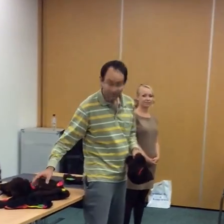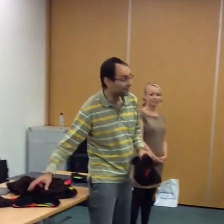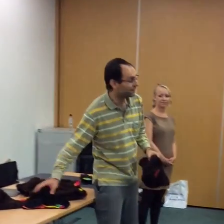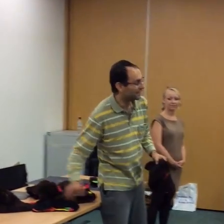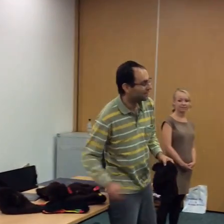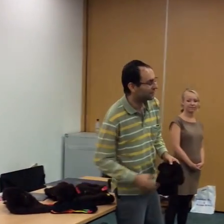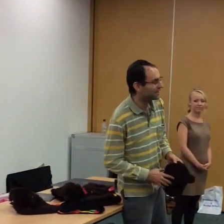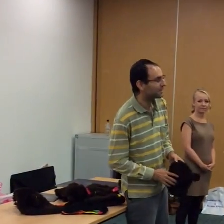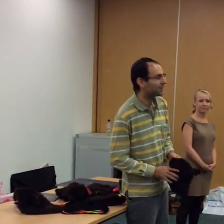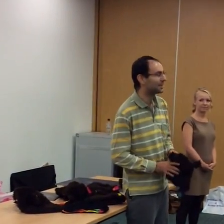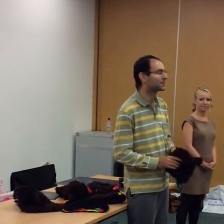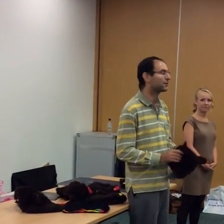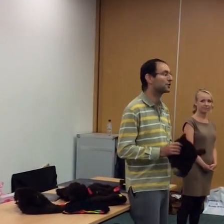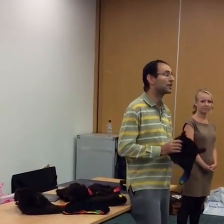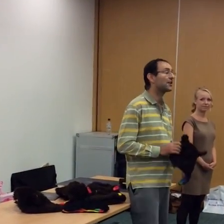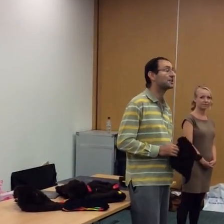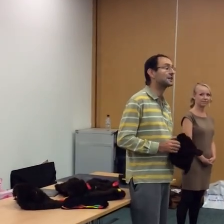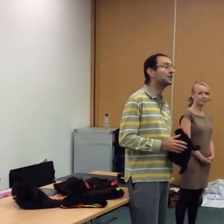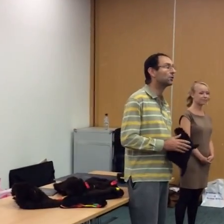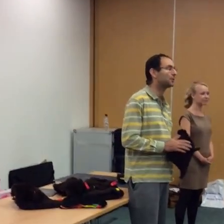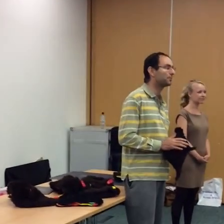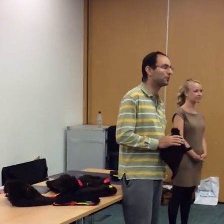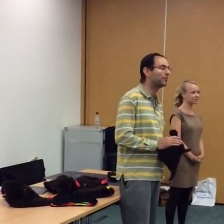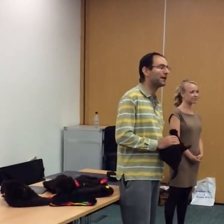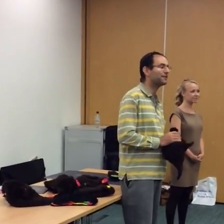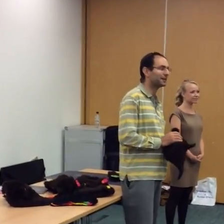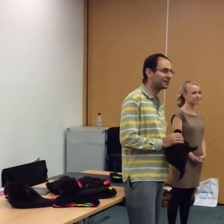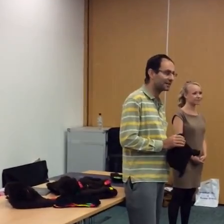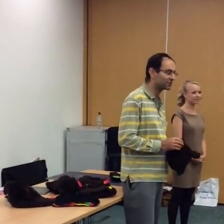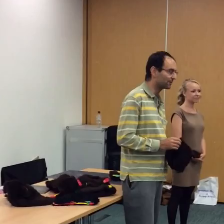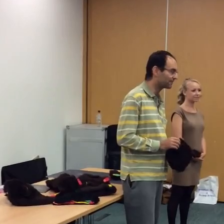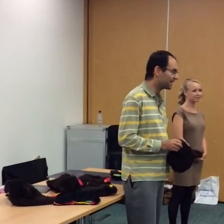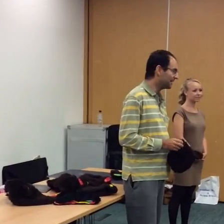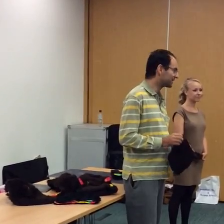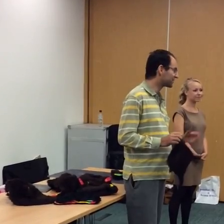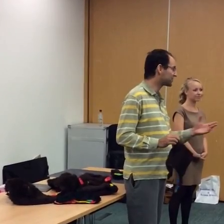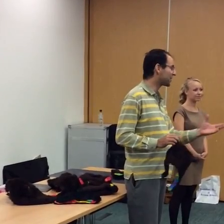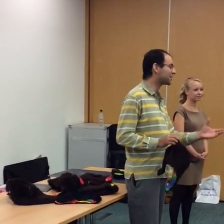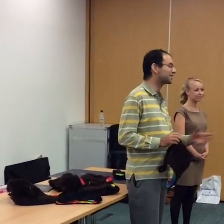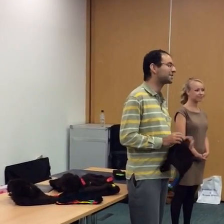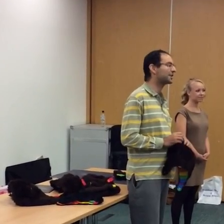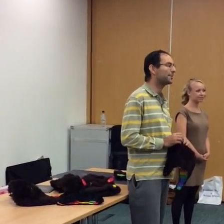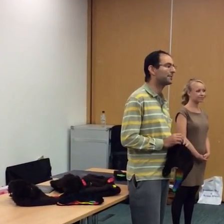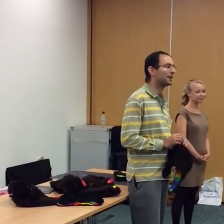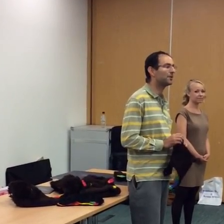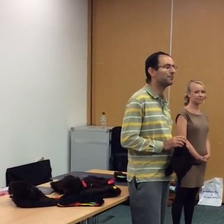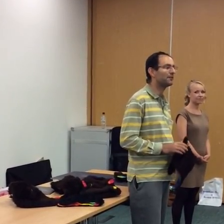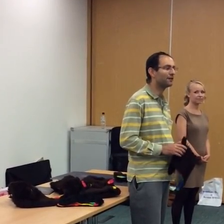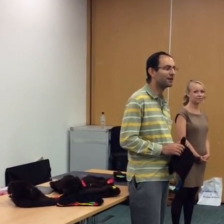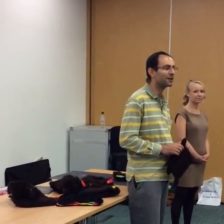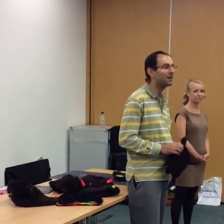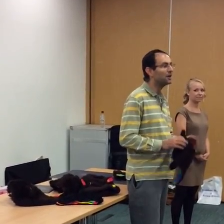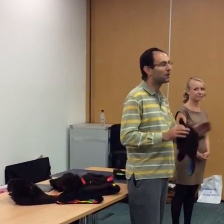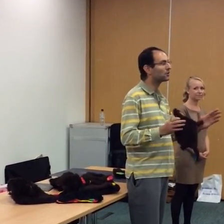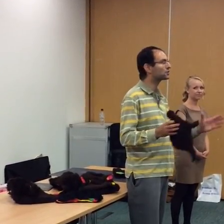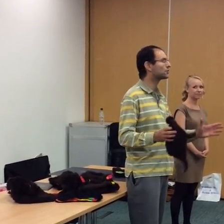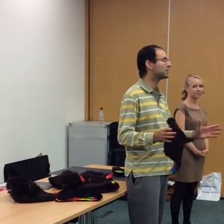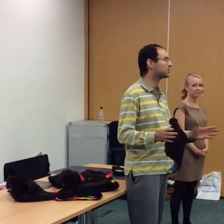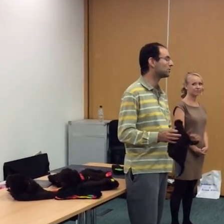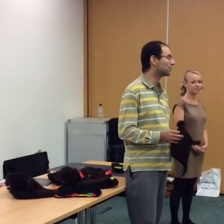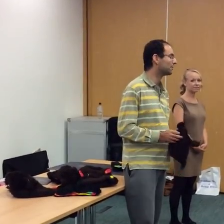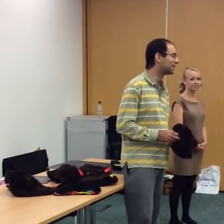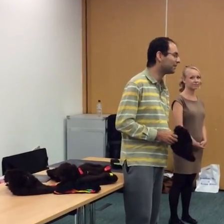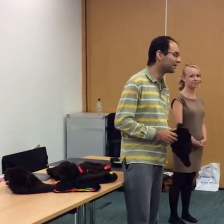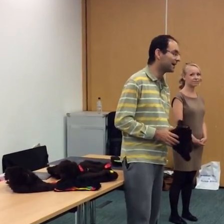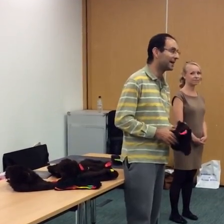This is a free reading, but it's for a charity called the Brunhilfer Foundation. This is a charity I set up in memory of my father. Long